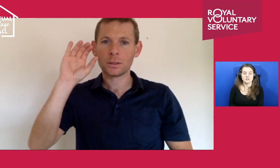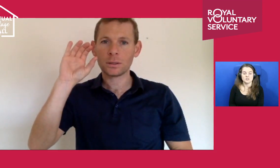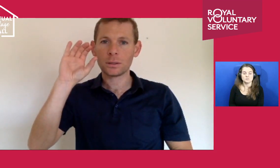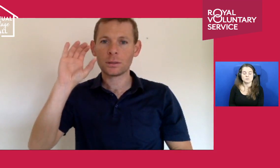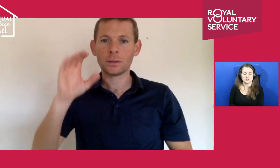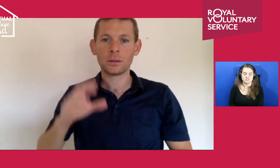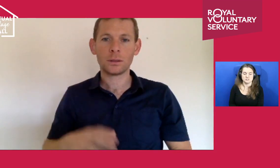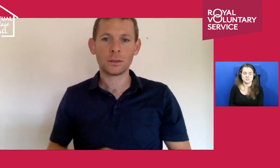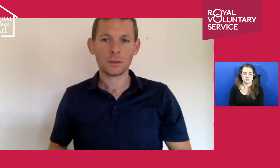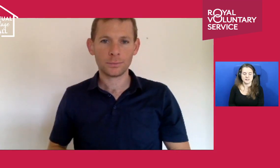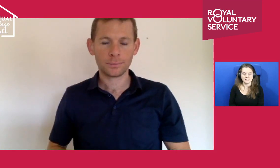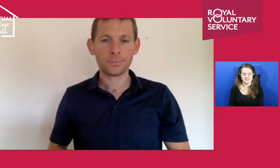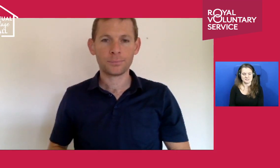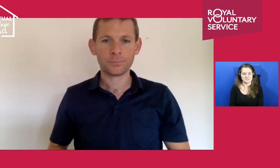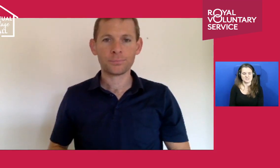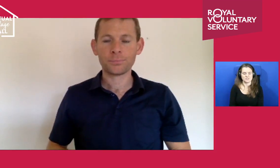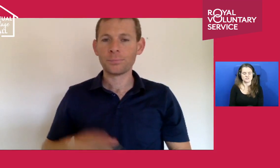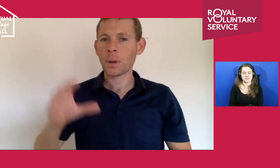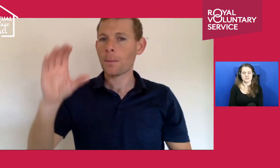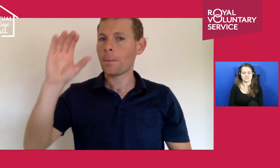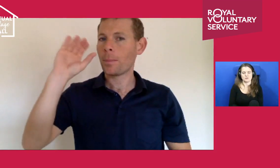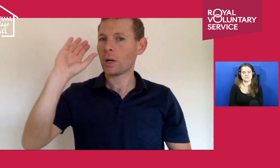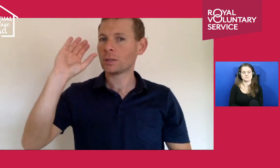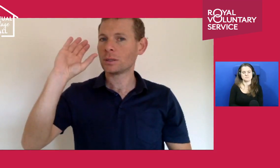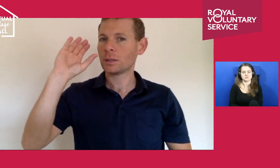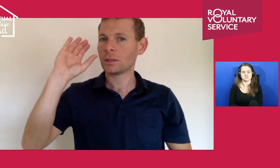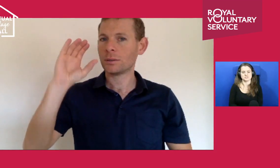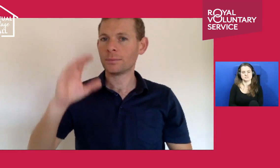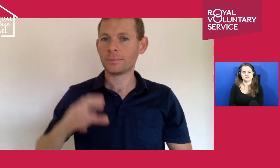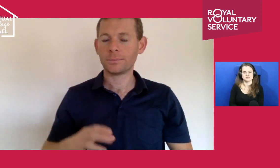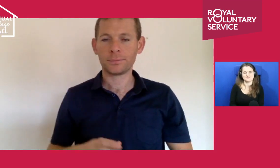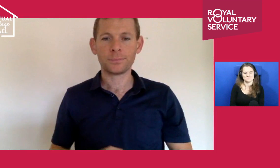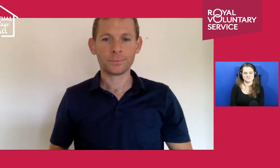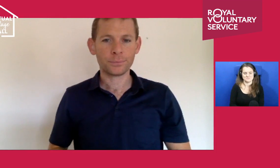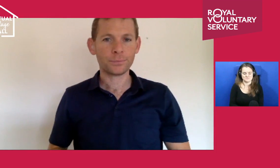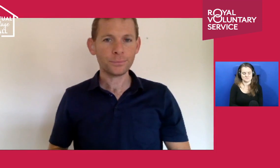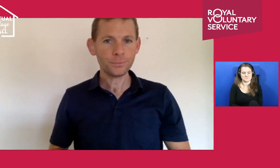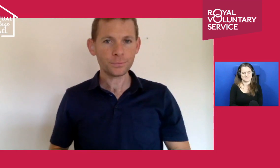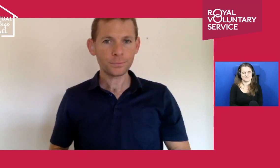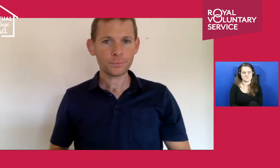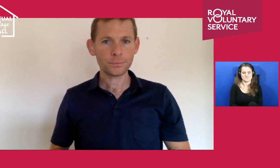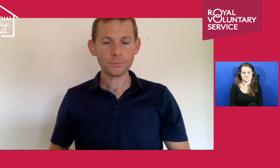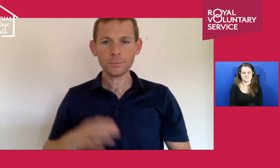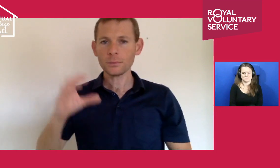Or bottle, like this, as if you're drinking from it. Bottle.